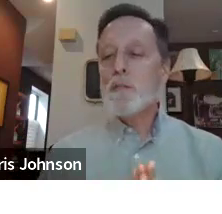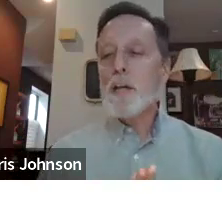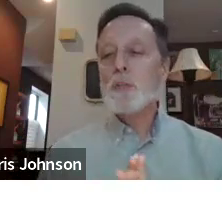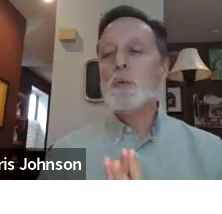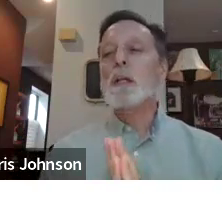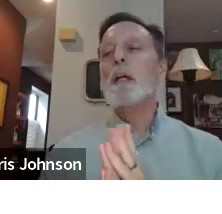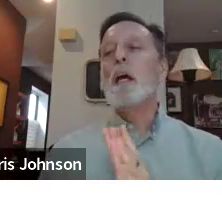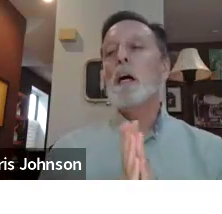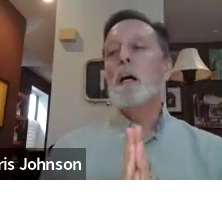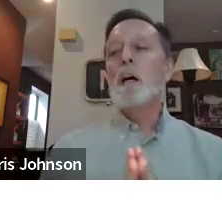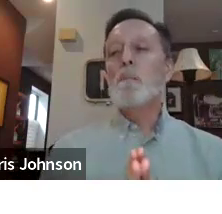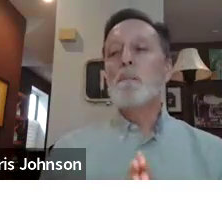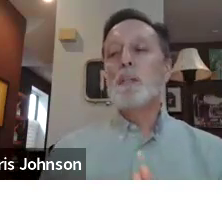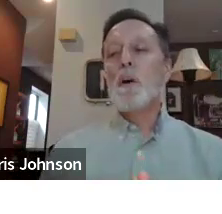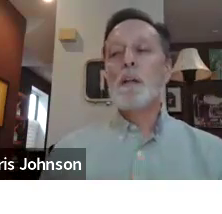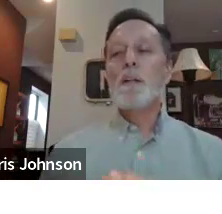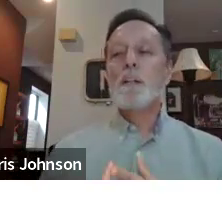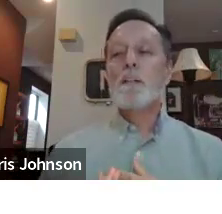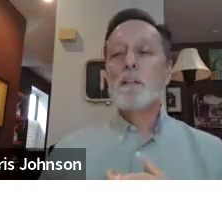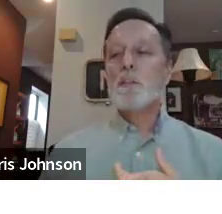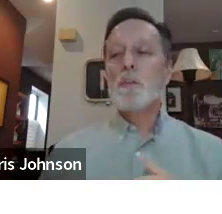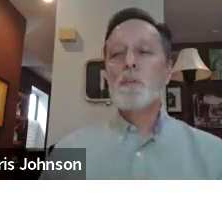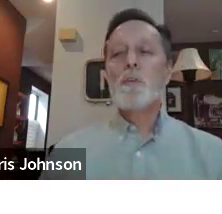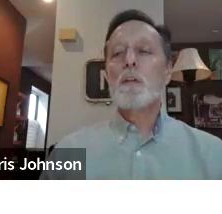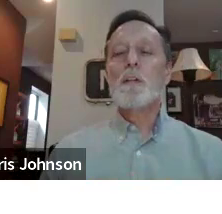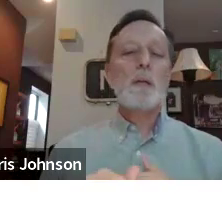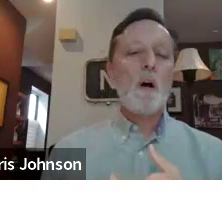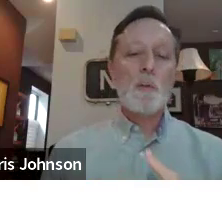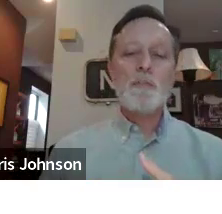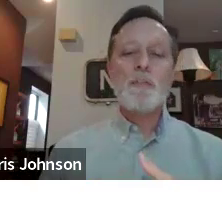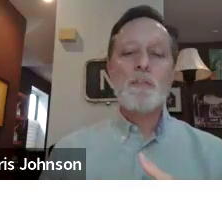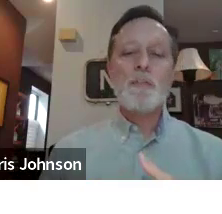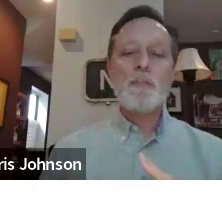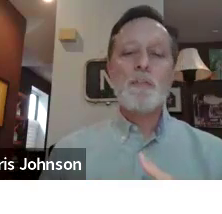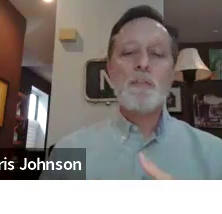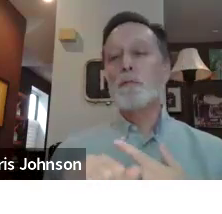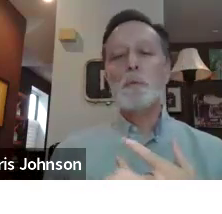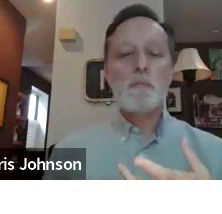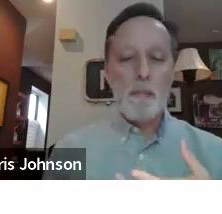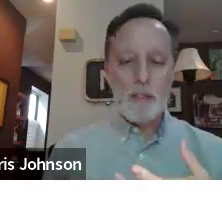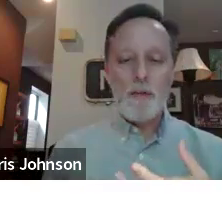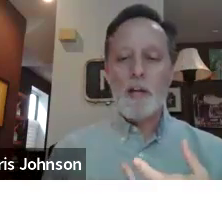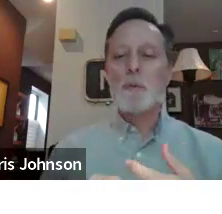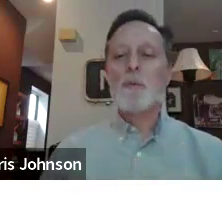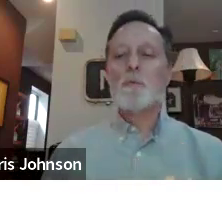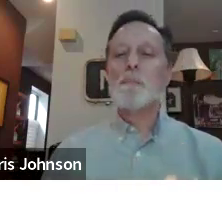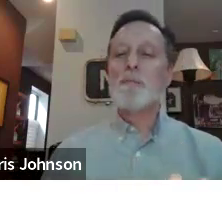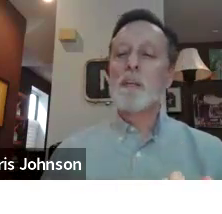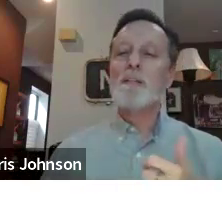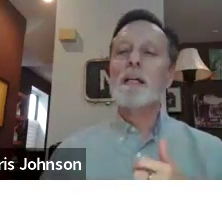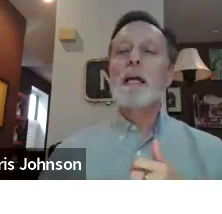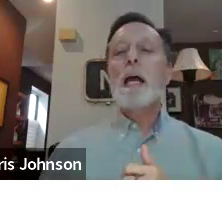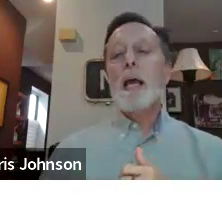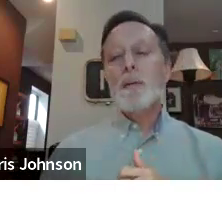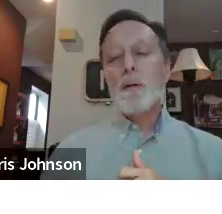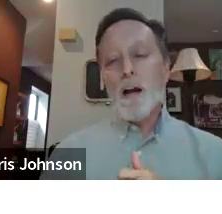focus on manufacturing. You know, they'll insure, you know, an auto or a food manufacturer, those